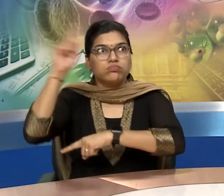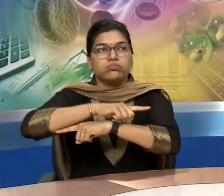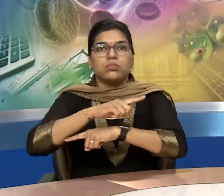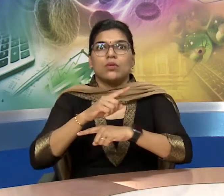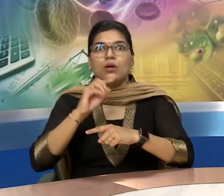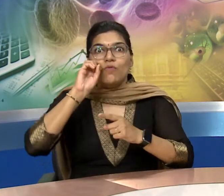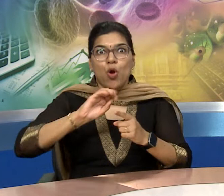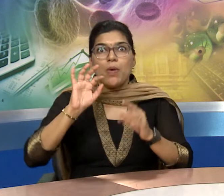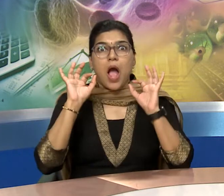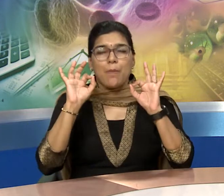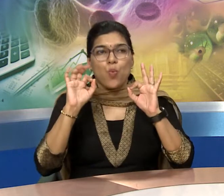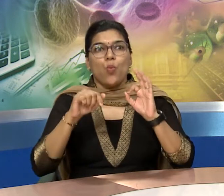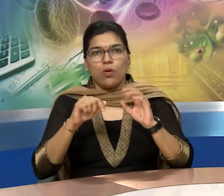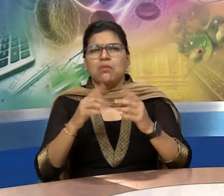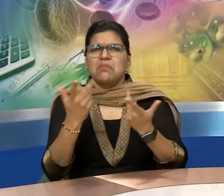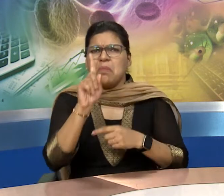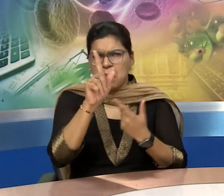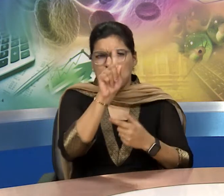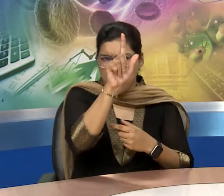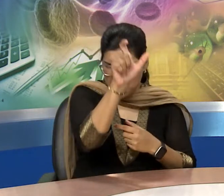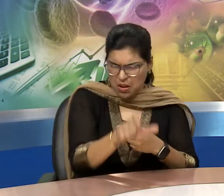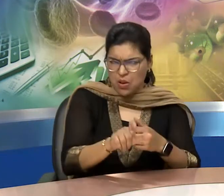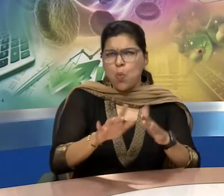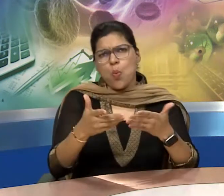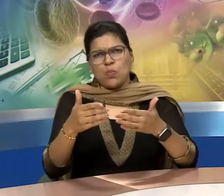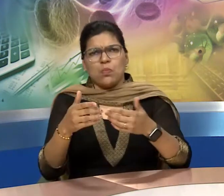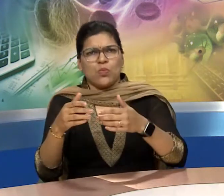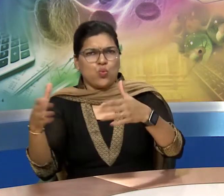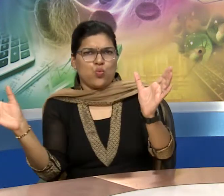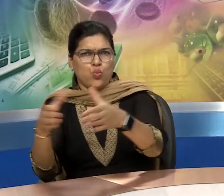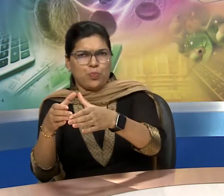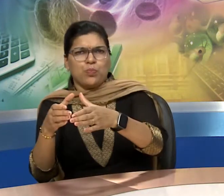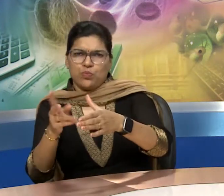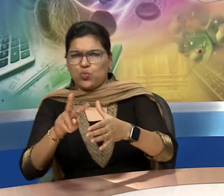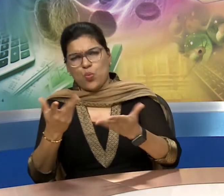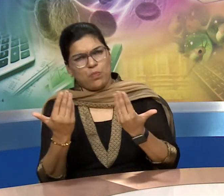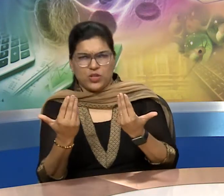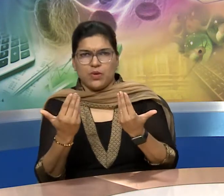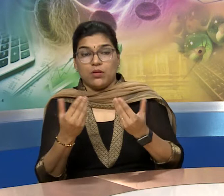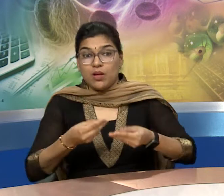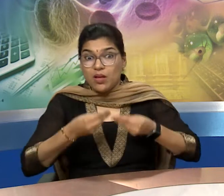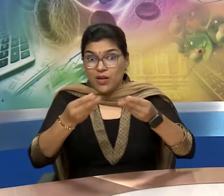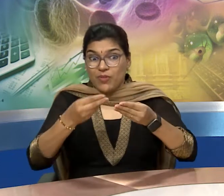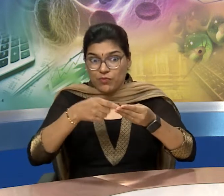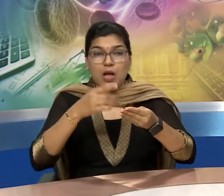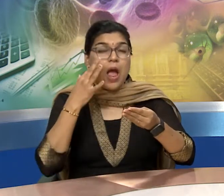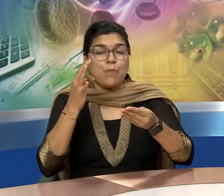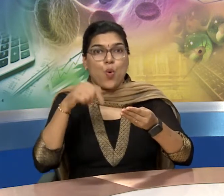It explains that library helps to provide accurate and current information